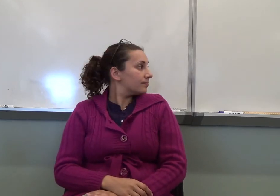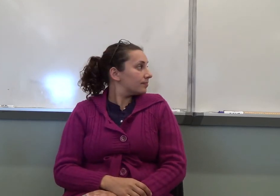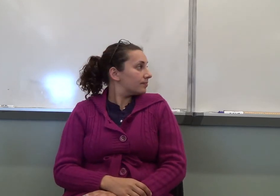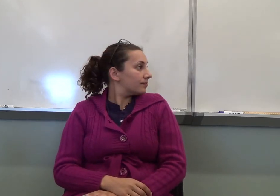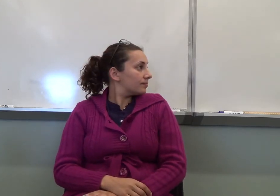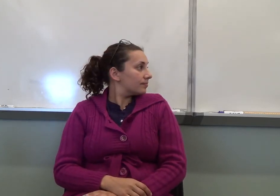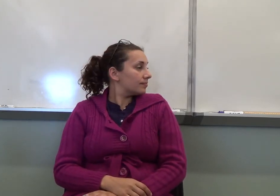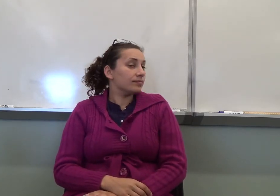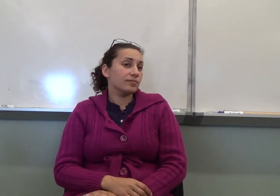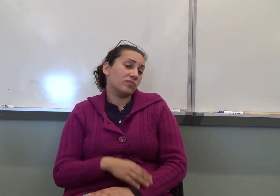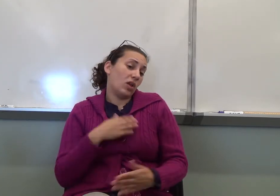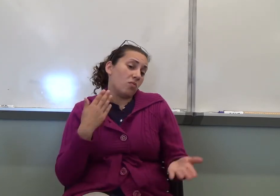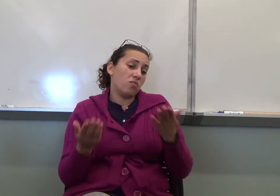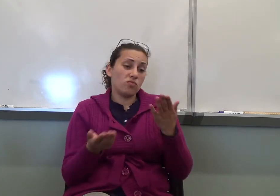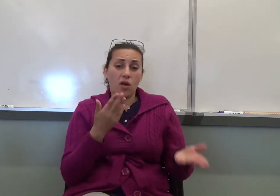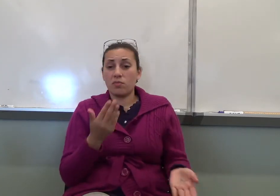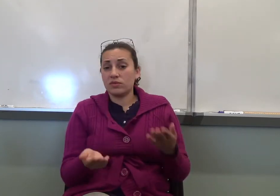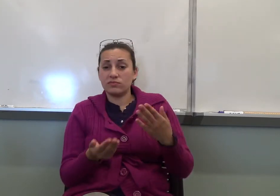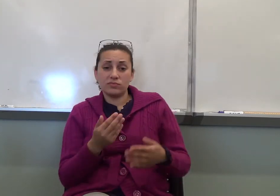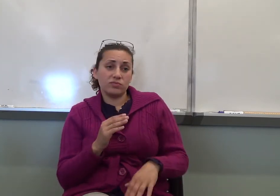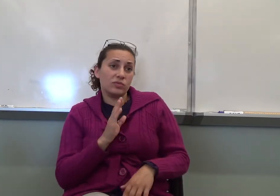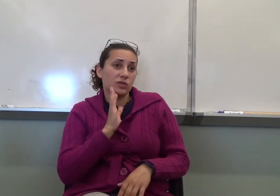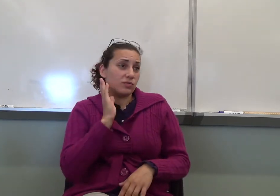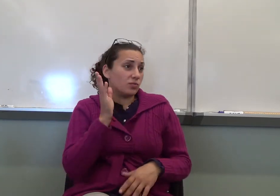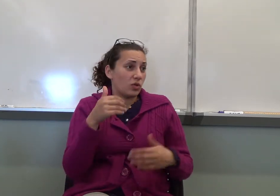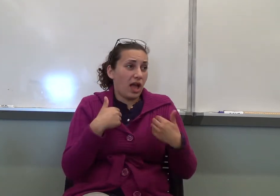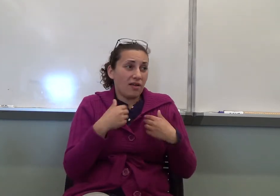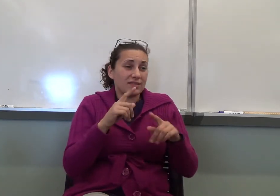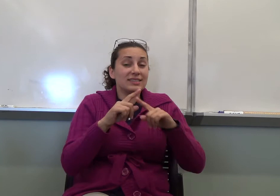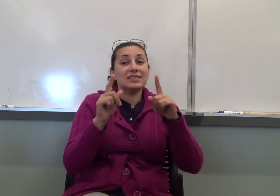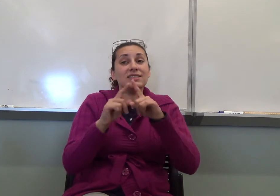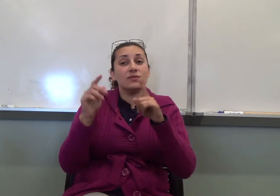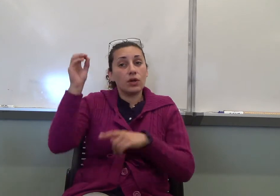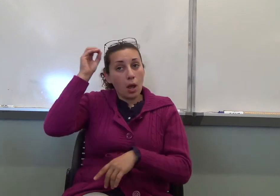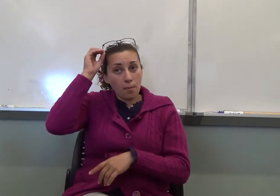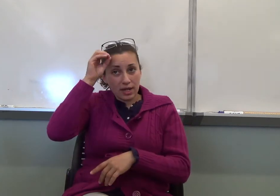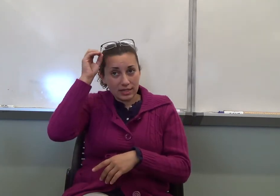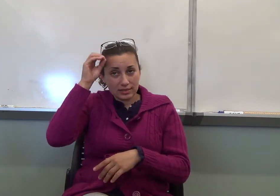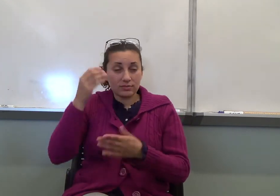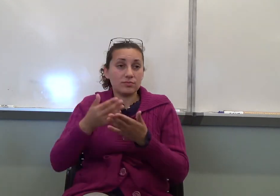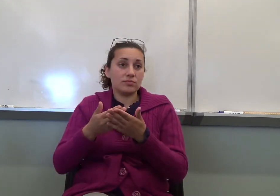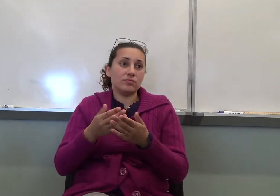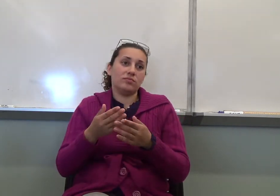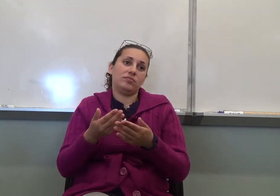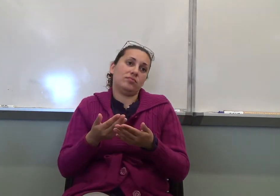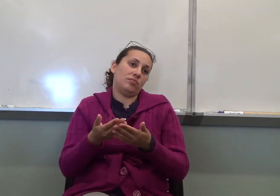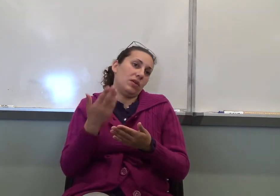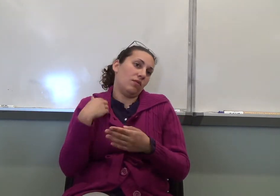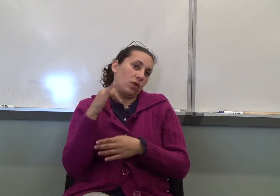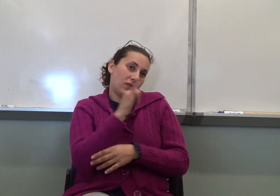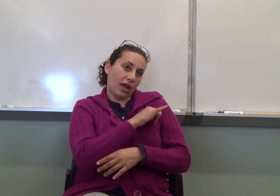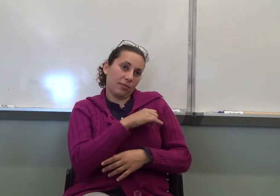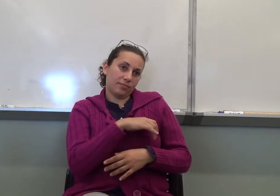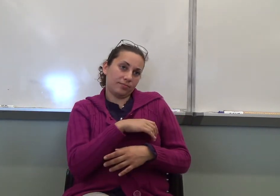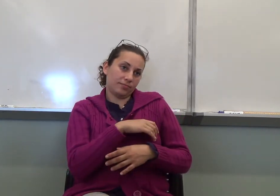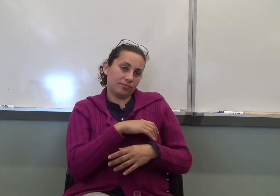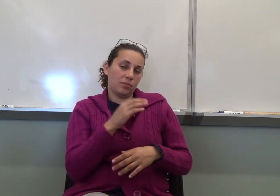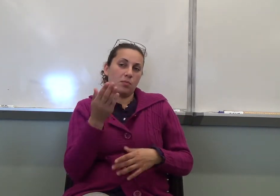And we probably would have gotten some different opinions on that before this agreement here.